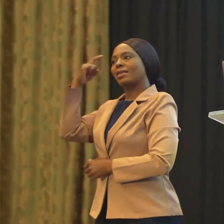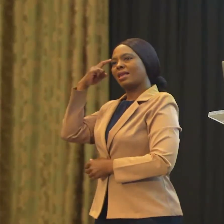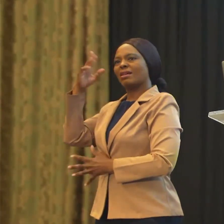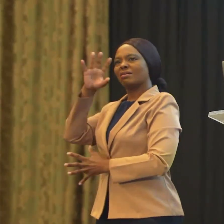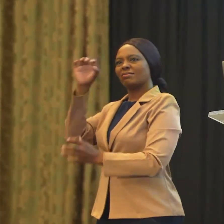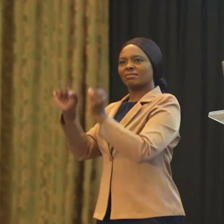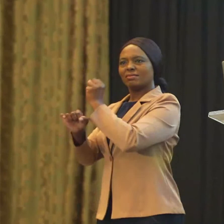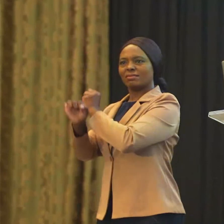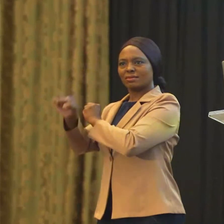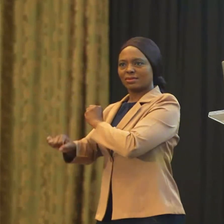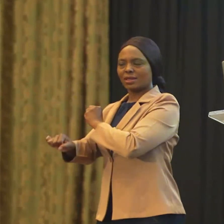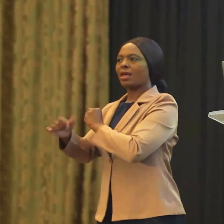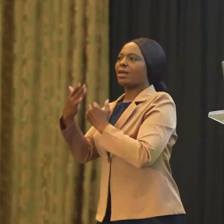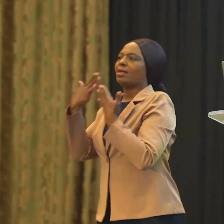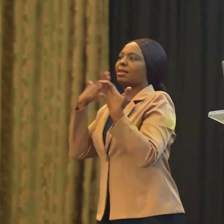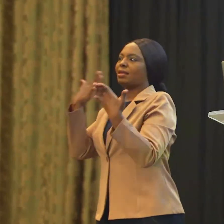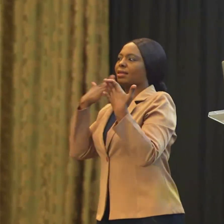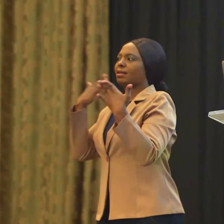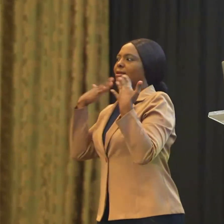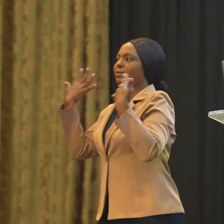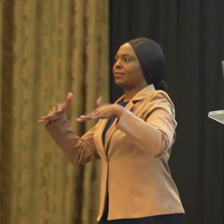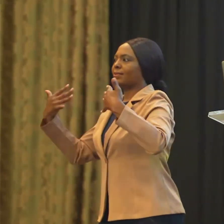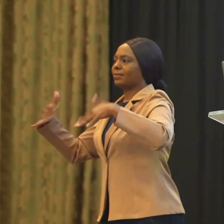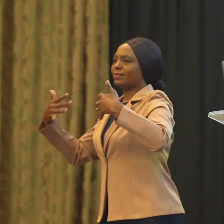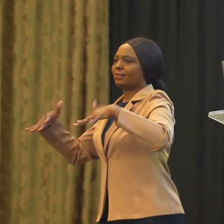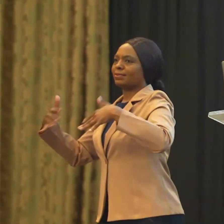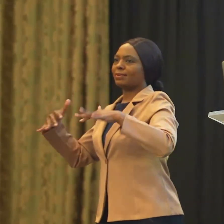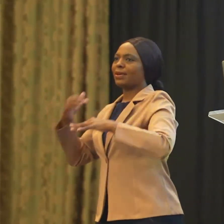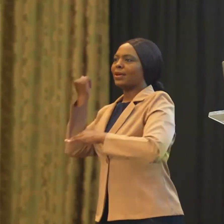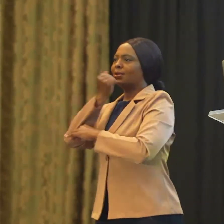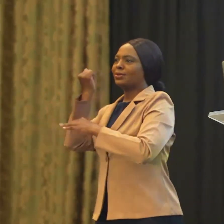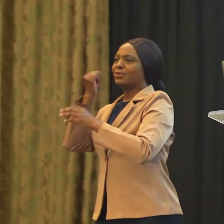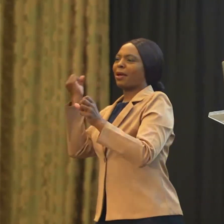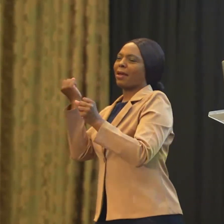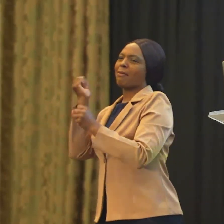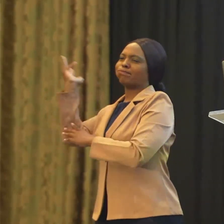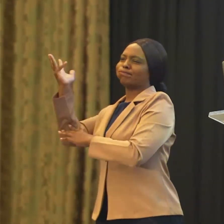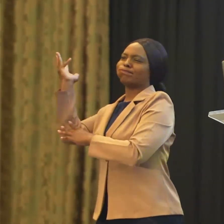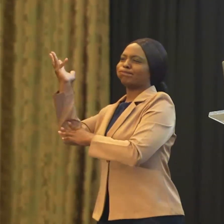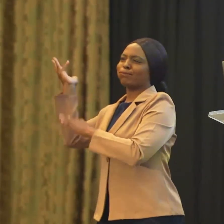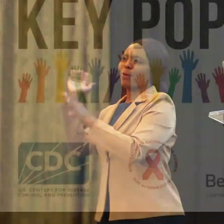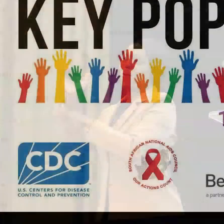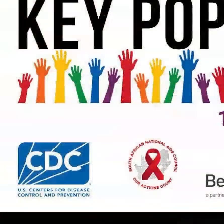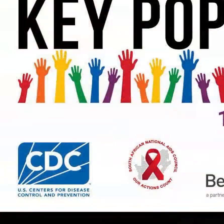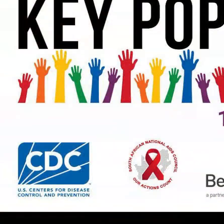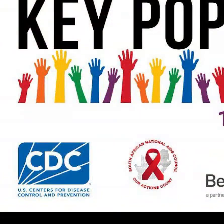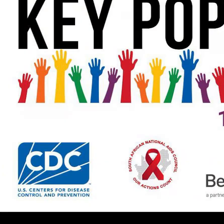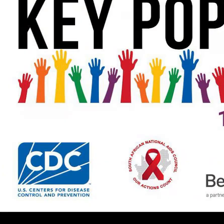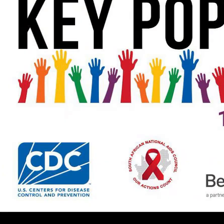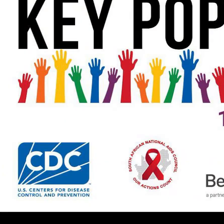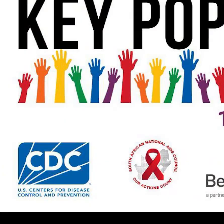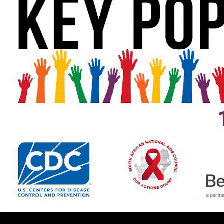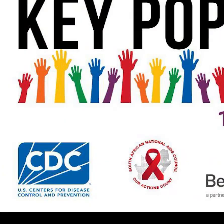Jabu. Thank you very much. Sorry I went a bit over time, and thanks again.